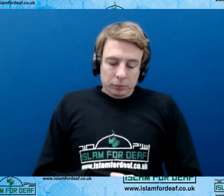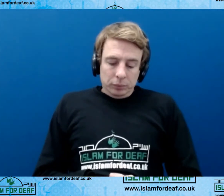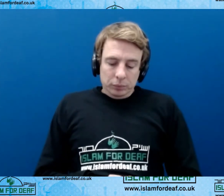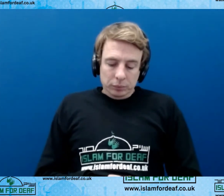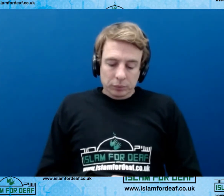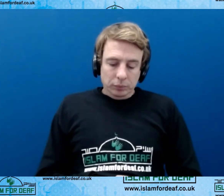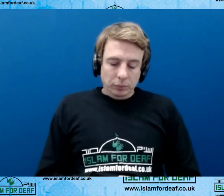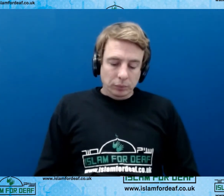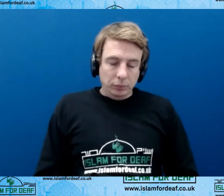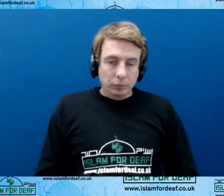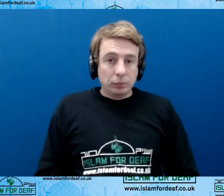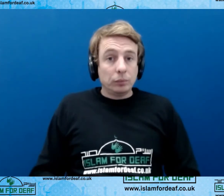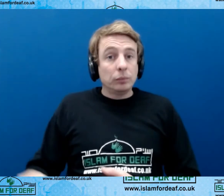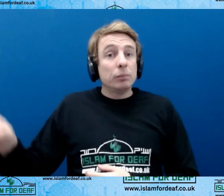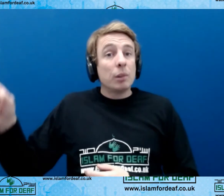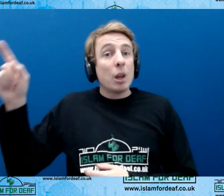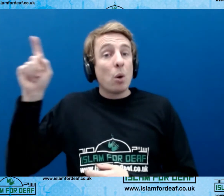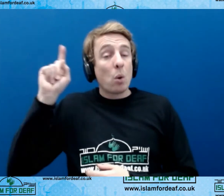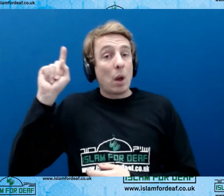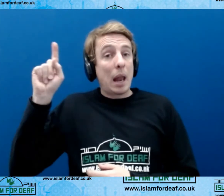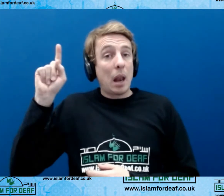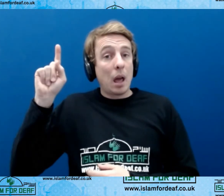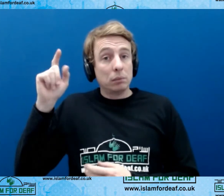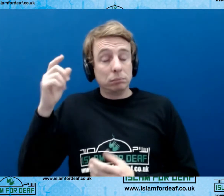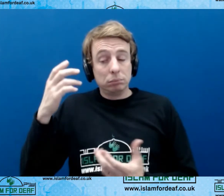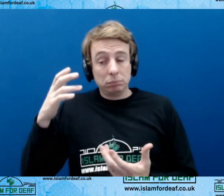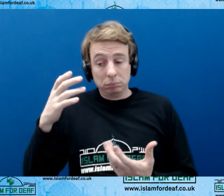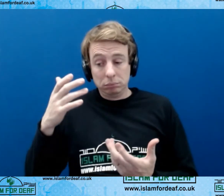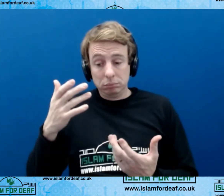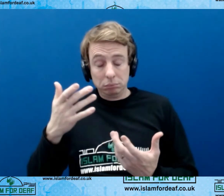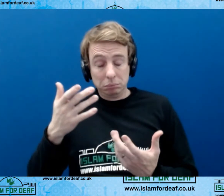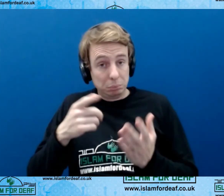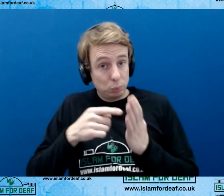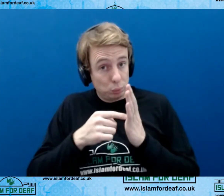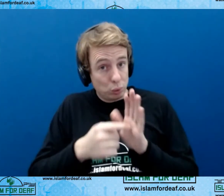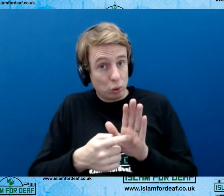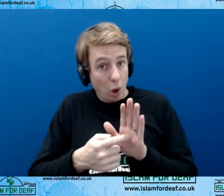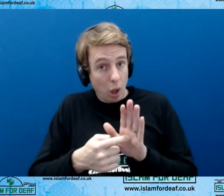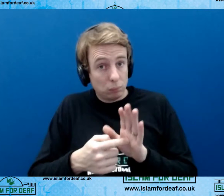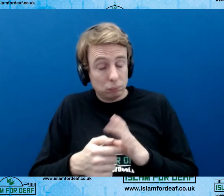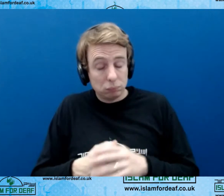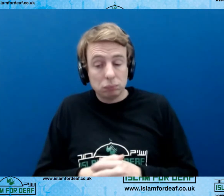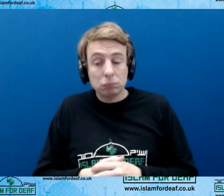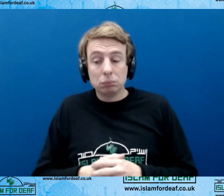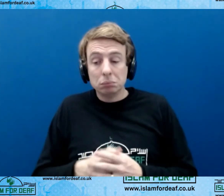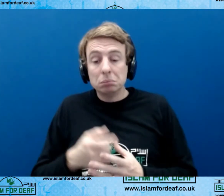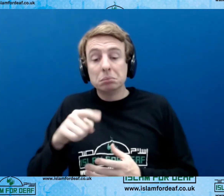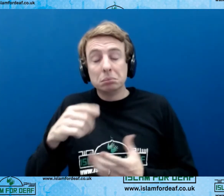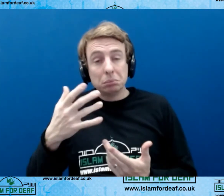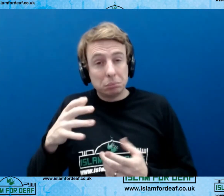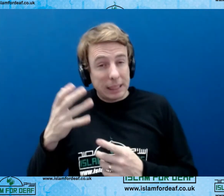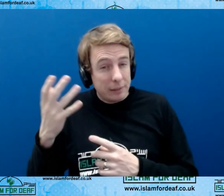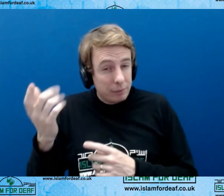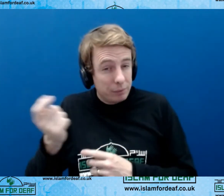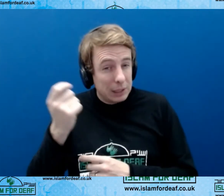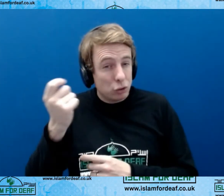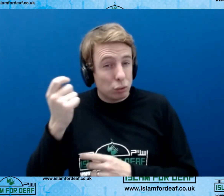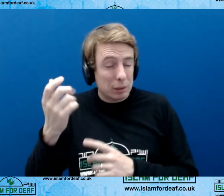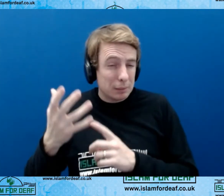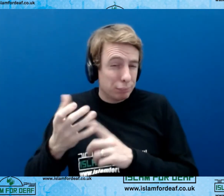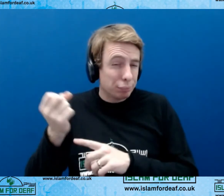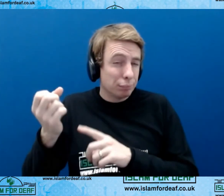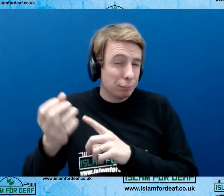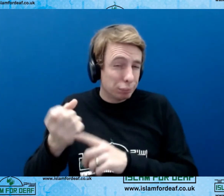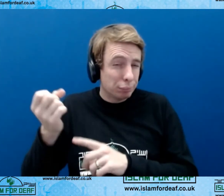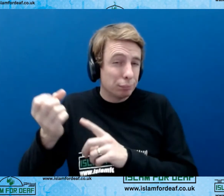he sees this, or he shows this to you, and he enables you to have these victories, then glorify him